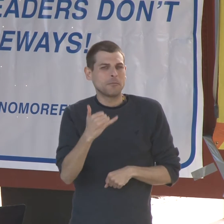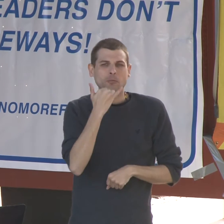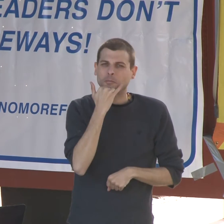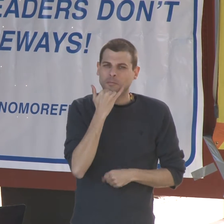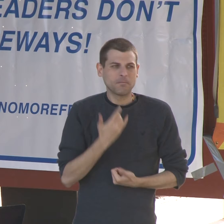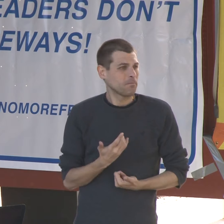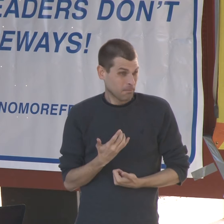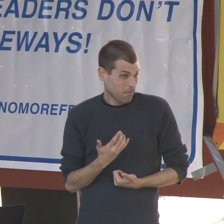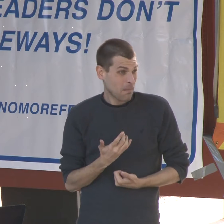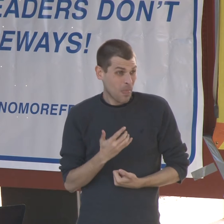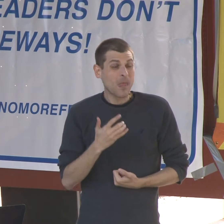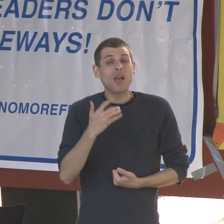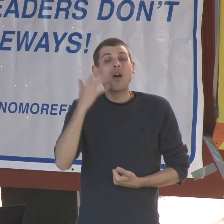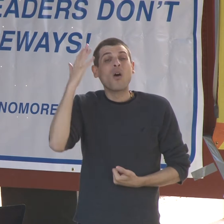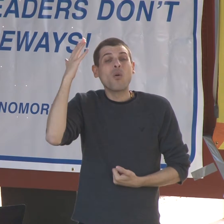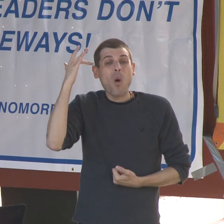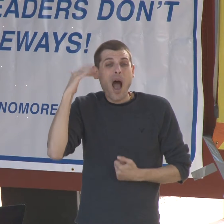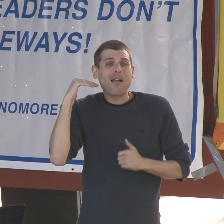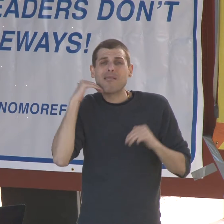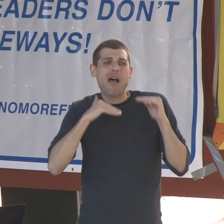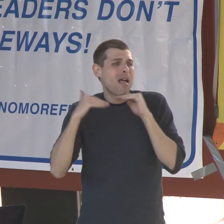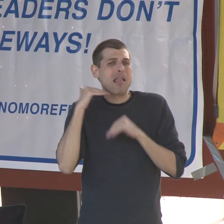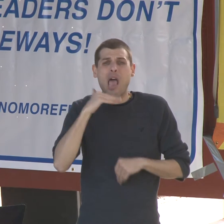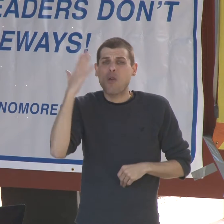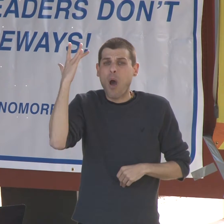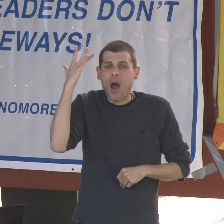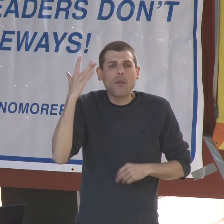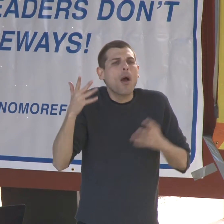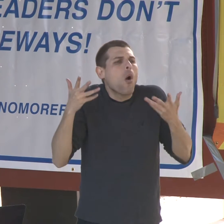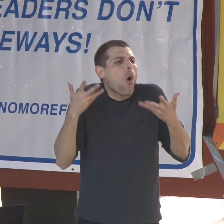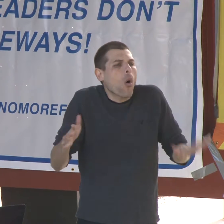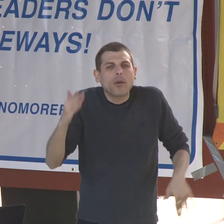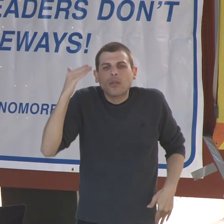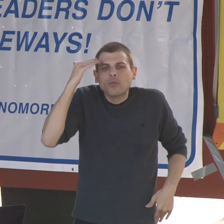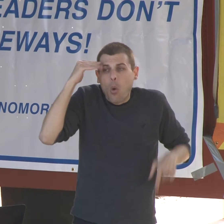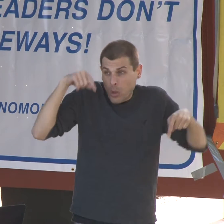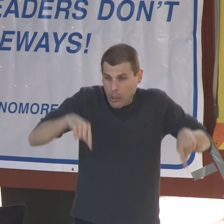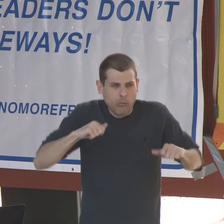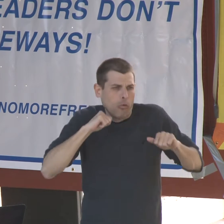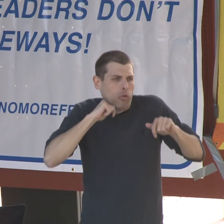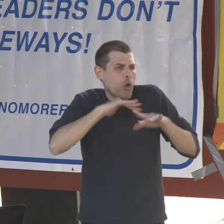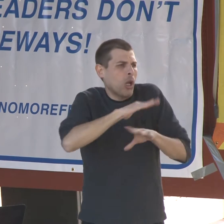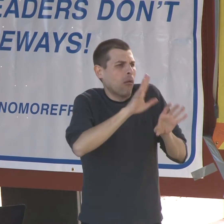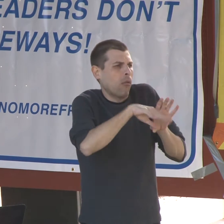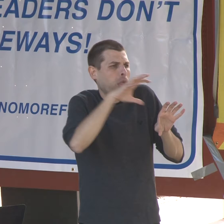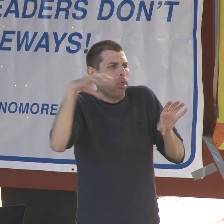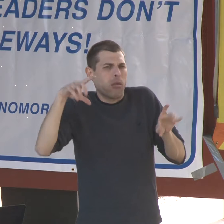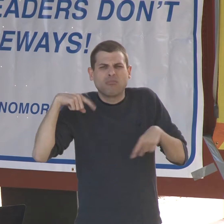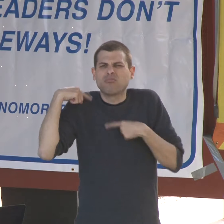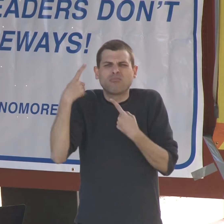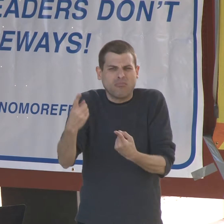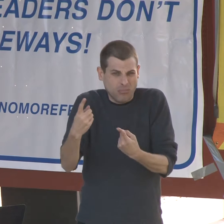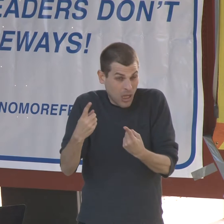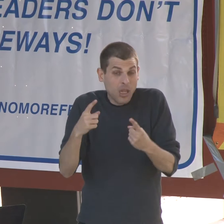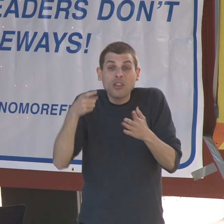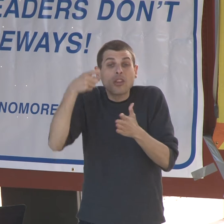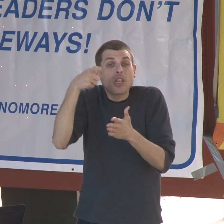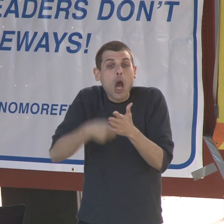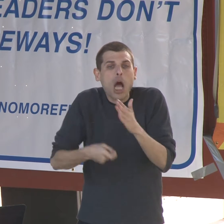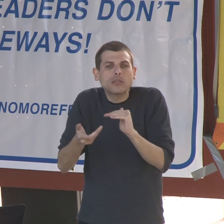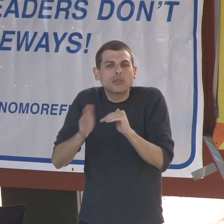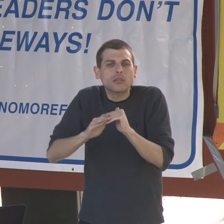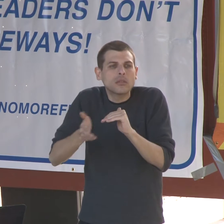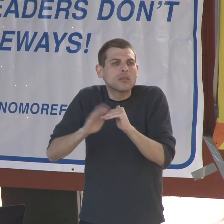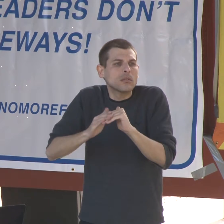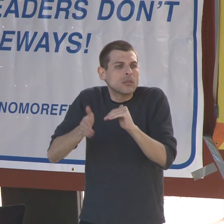further burdening the most vulnerable among us with more pollution. The cost of this project continues to balloon every year, with the